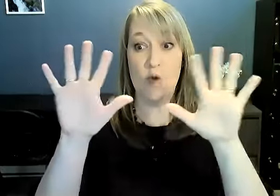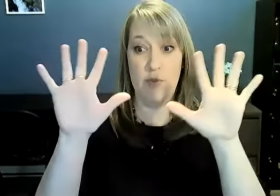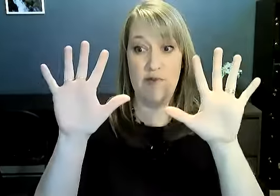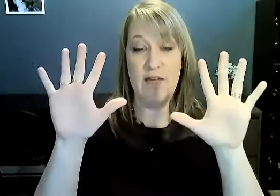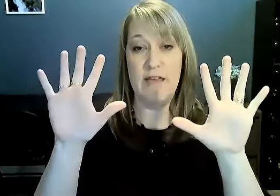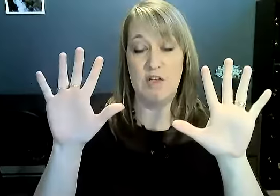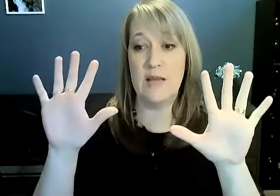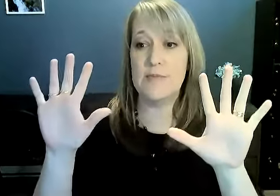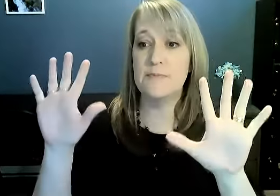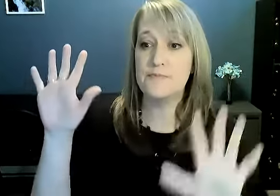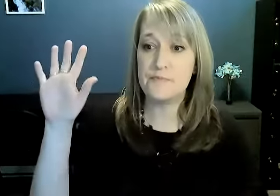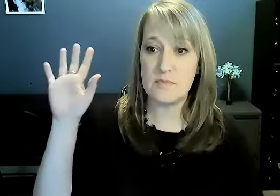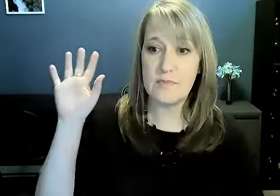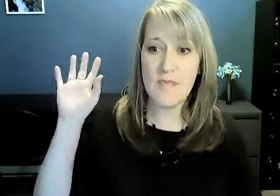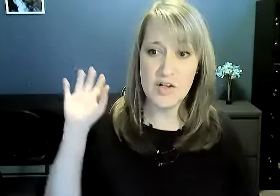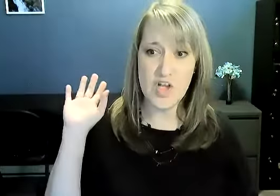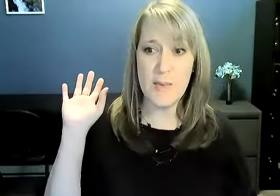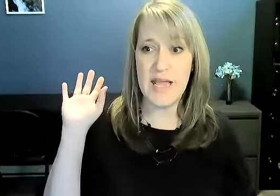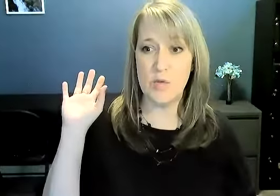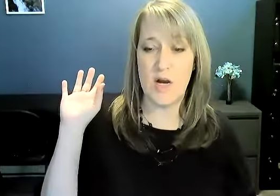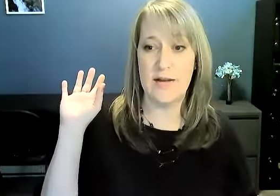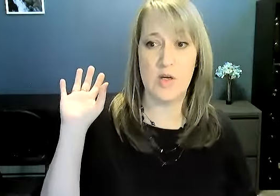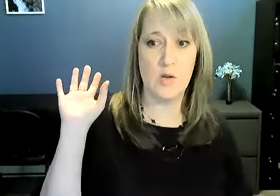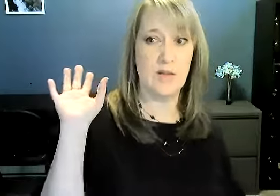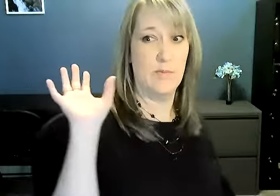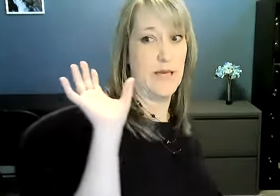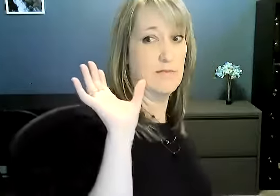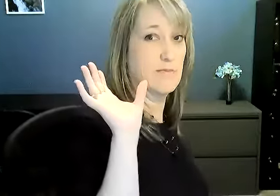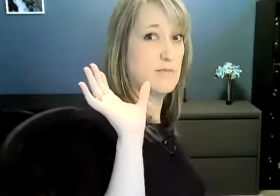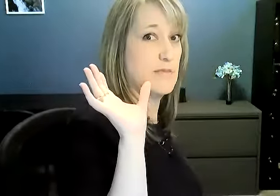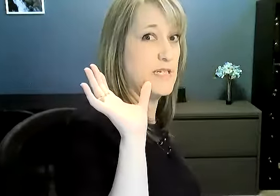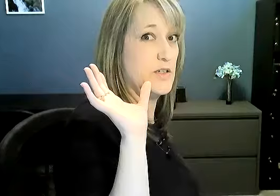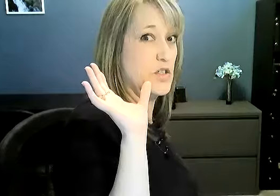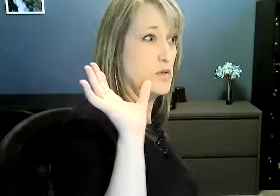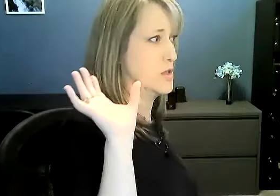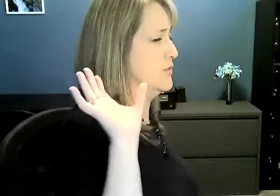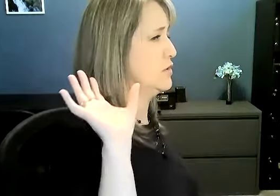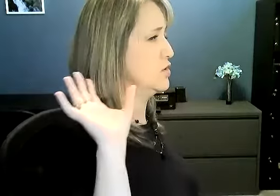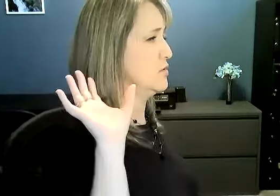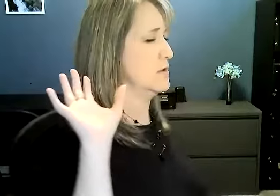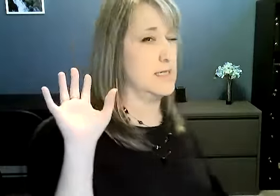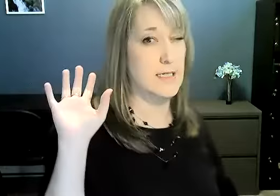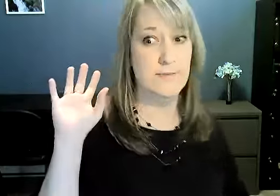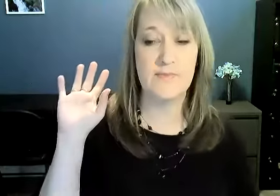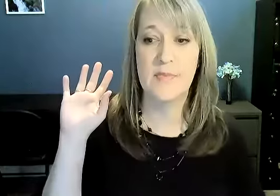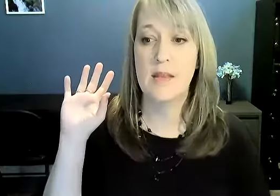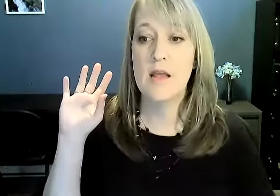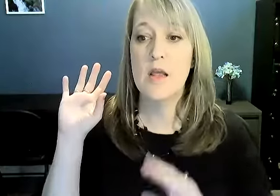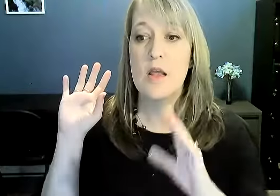open 5 hand shapes. Your dominant hand will kind of go a little bit near your shoulder, over your shoulder, kind of.